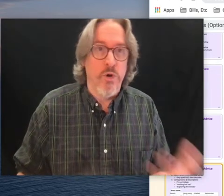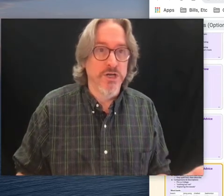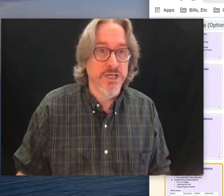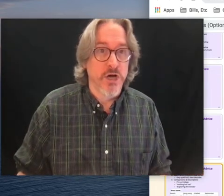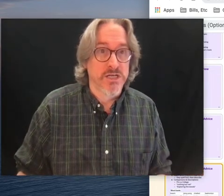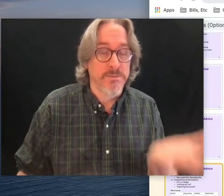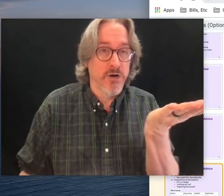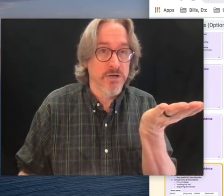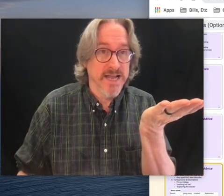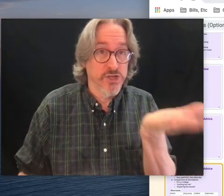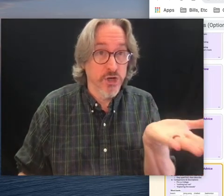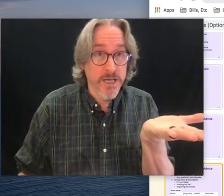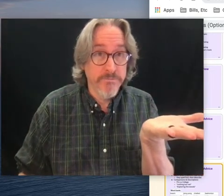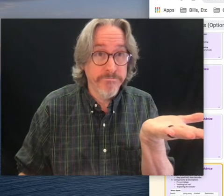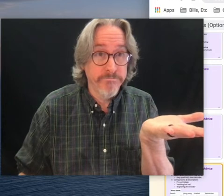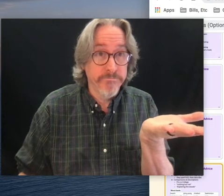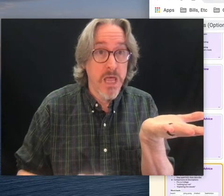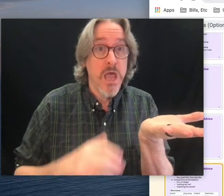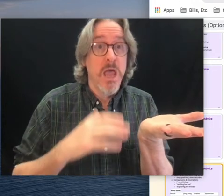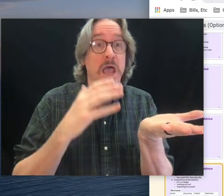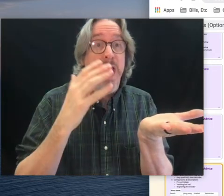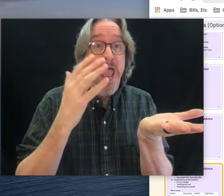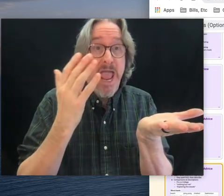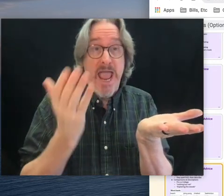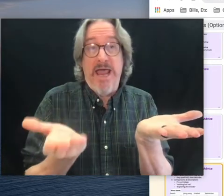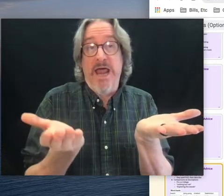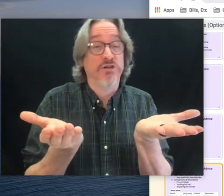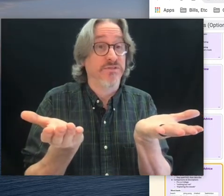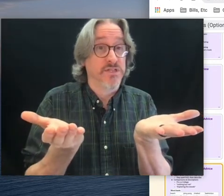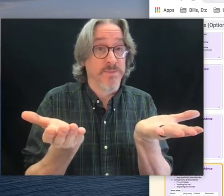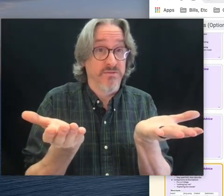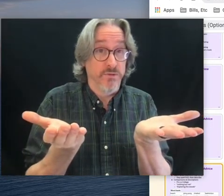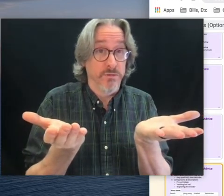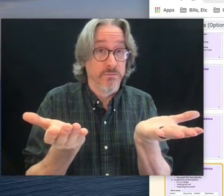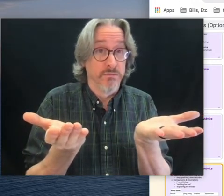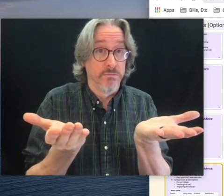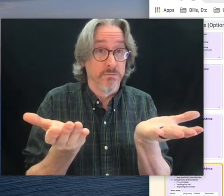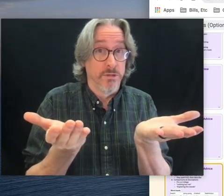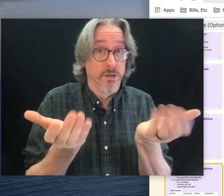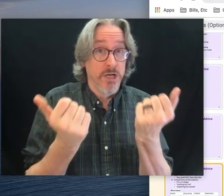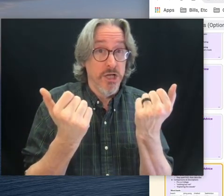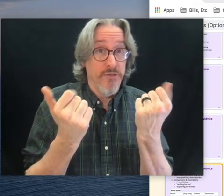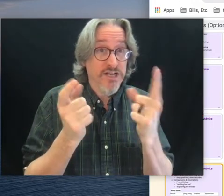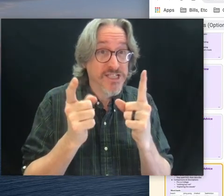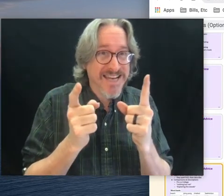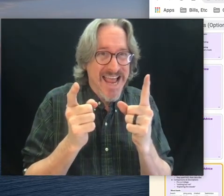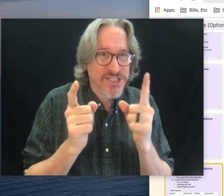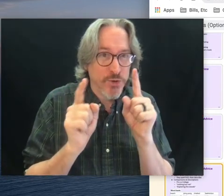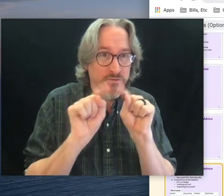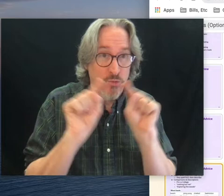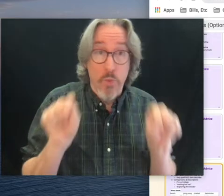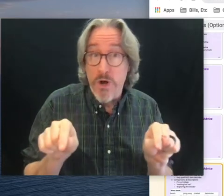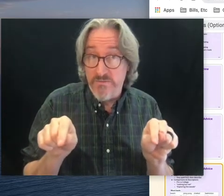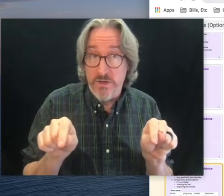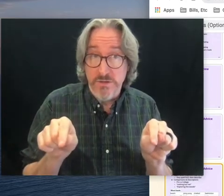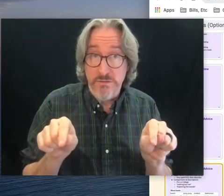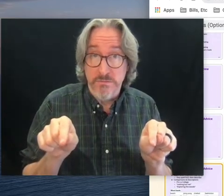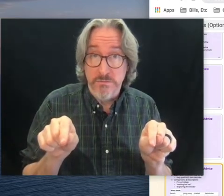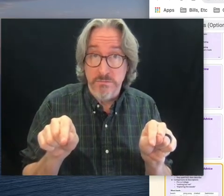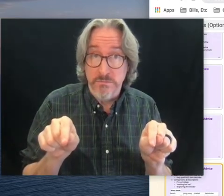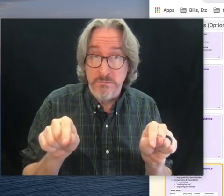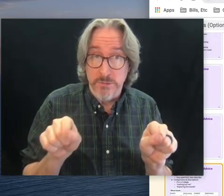the one she talks about her dad's cooking and how she feels about the food. Then she's going to ask you for one of